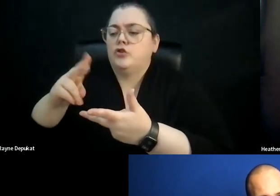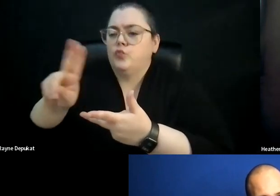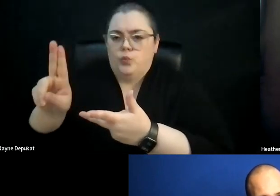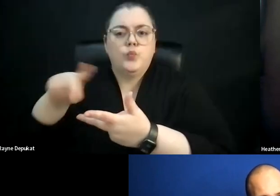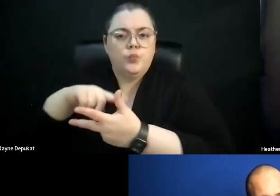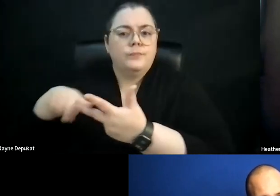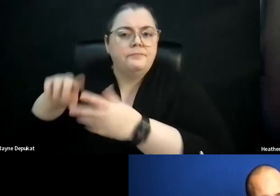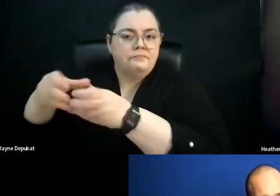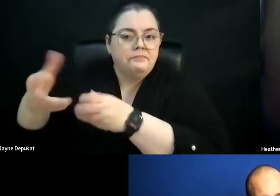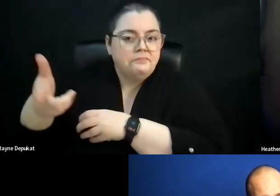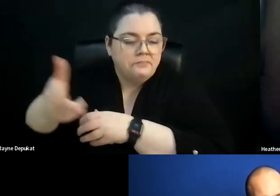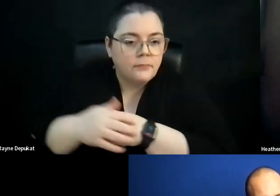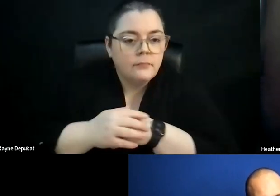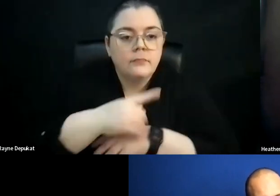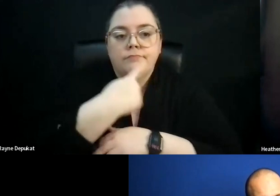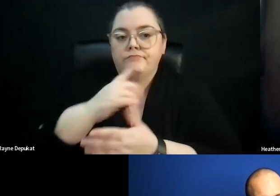Talia, and Drew.